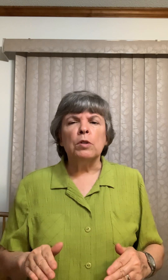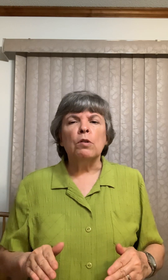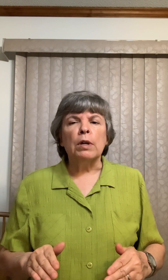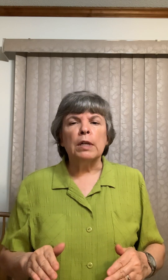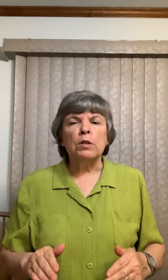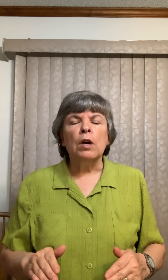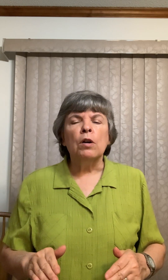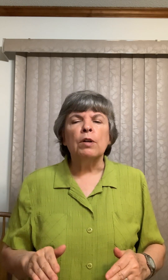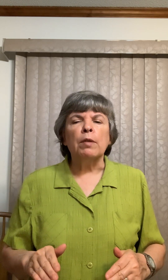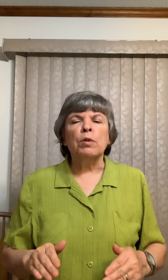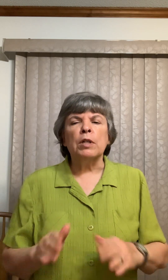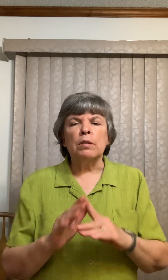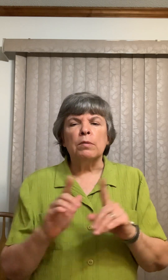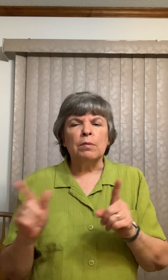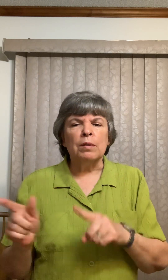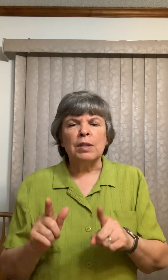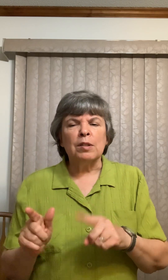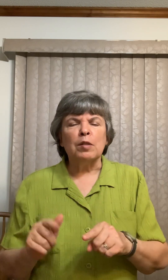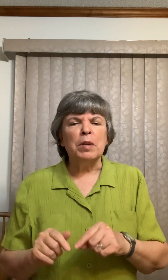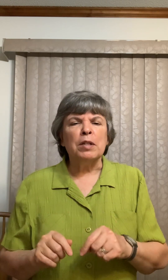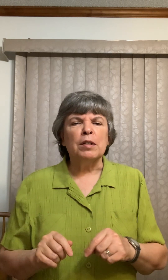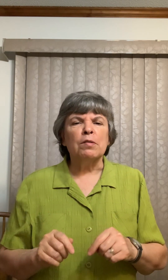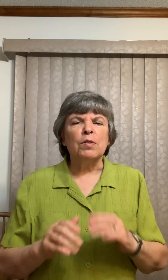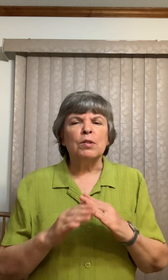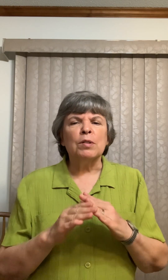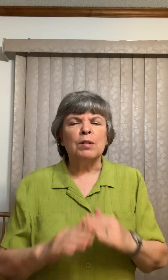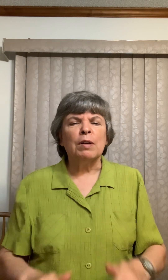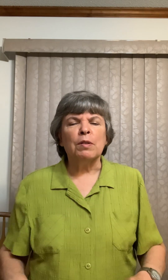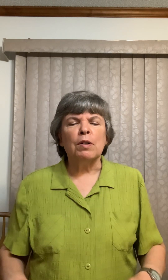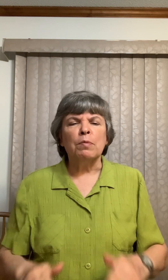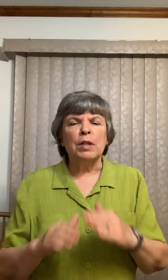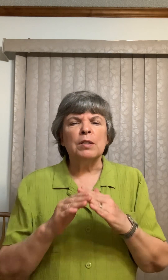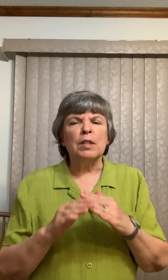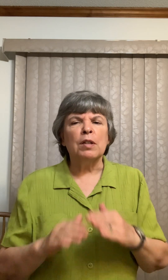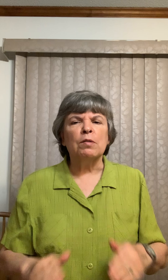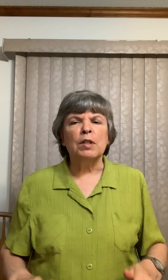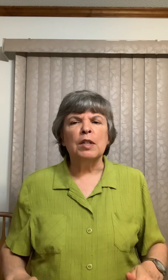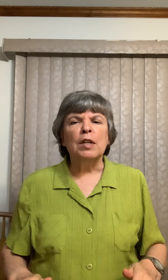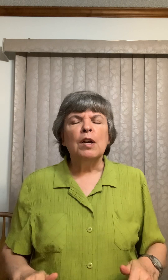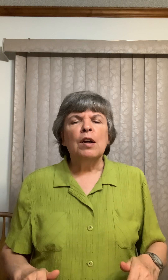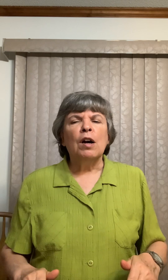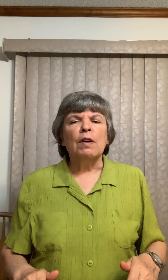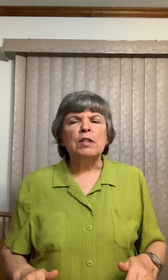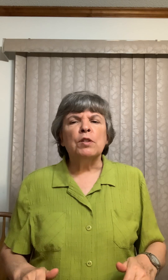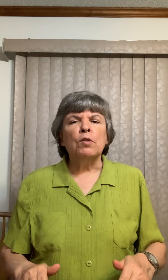no, I guess, okay, that's gonna be in another verse. I thought we had done that already. All right, so